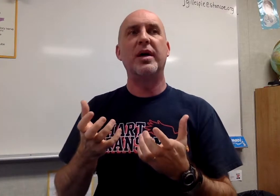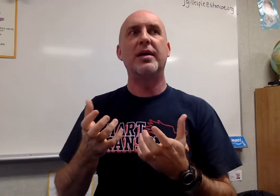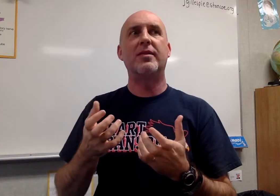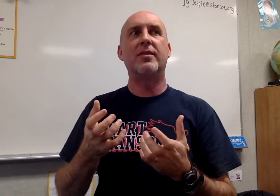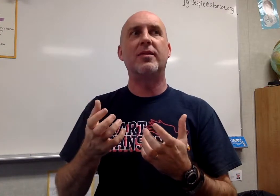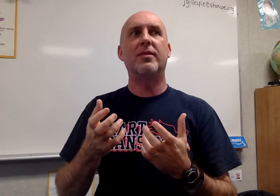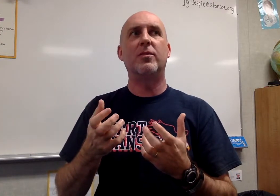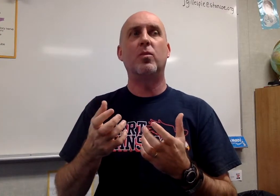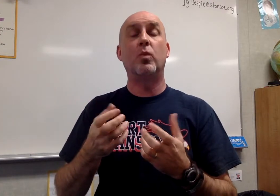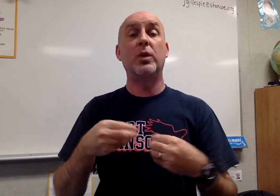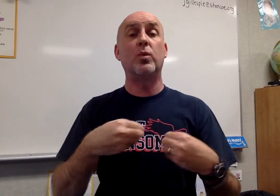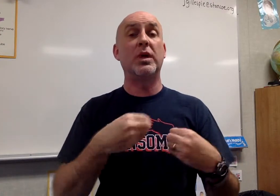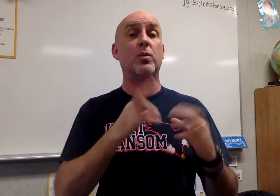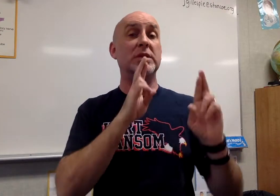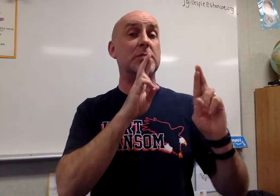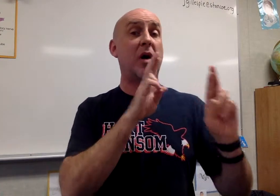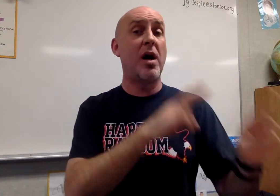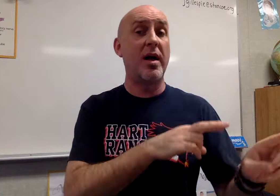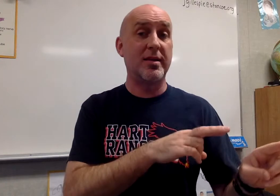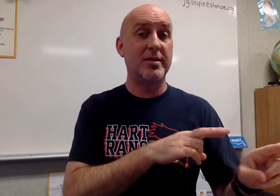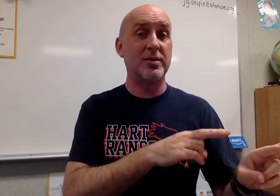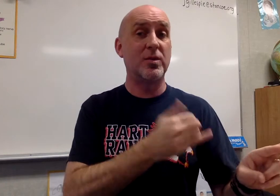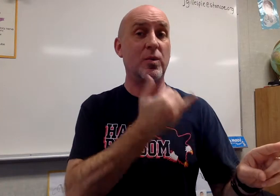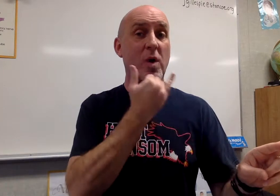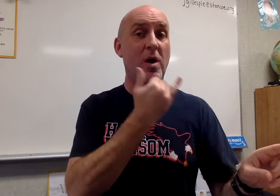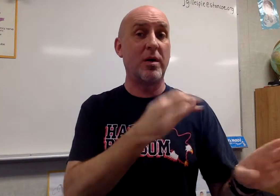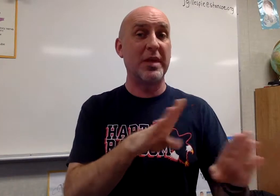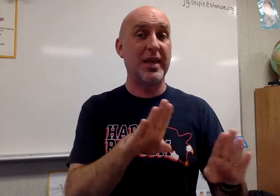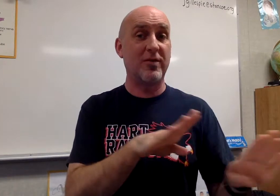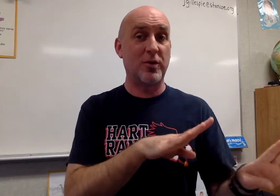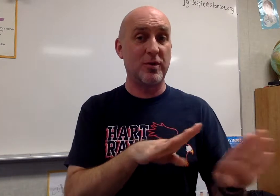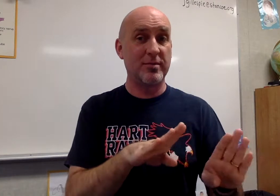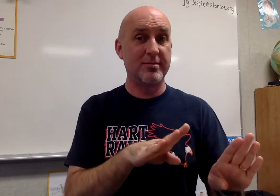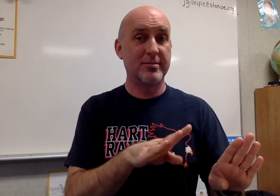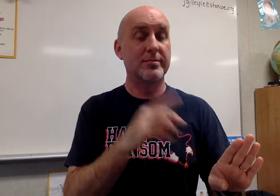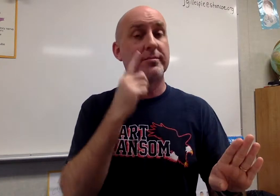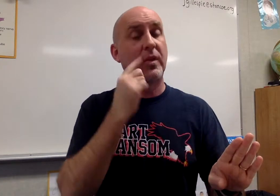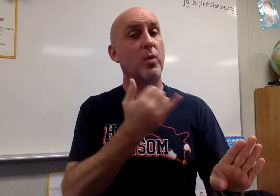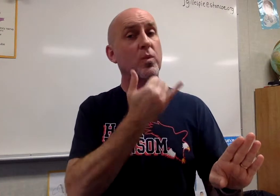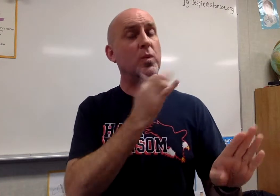But when we respond to the wrong behavior,